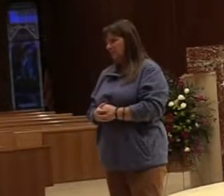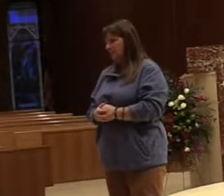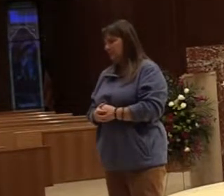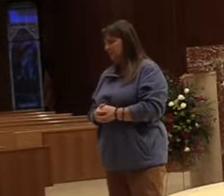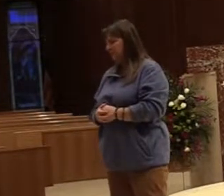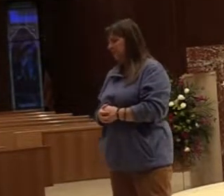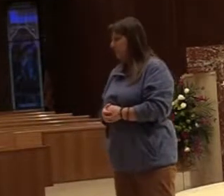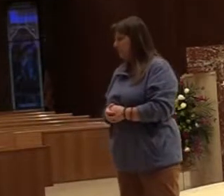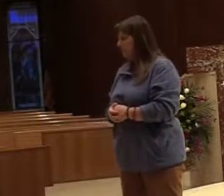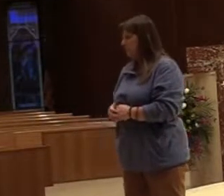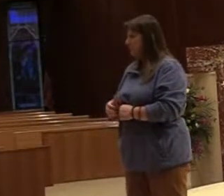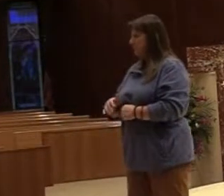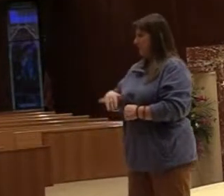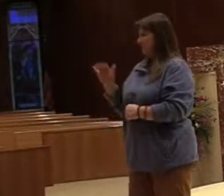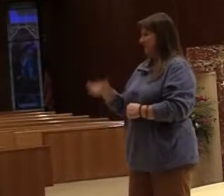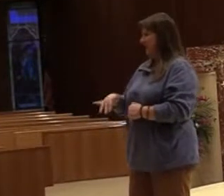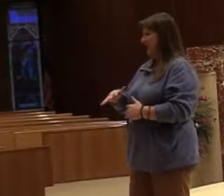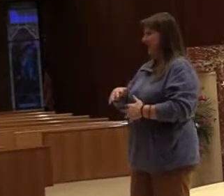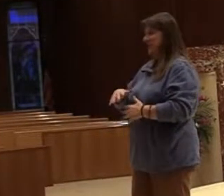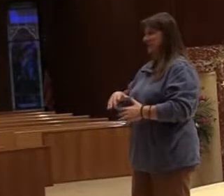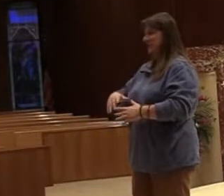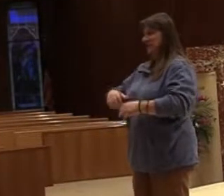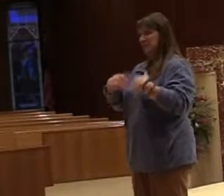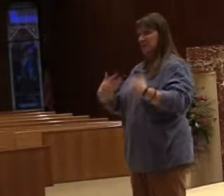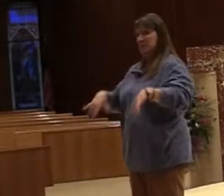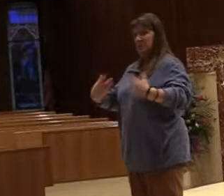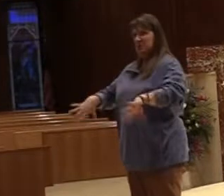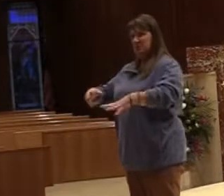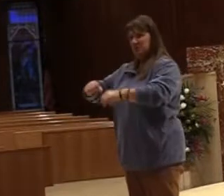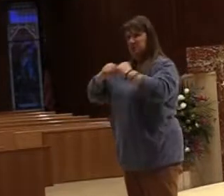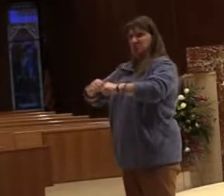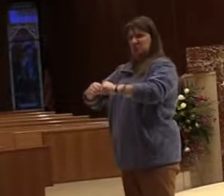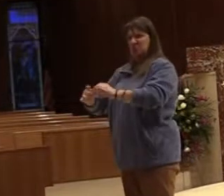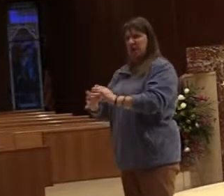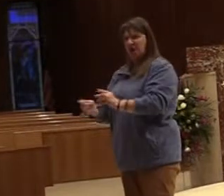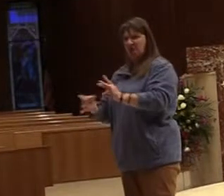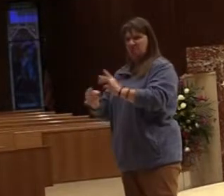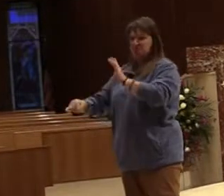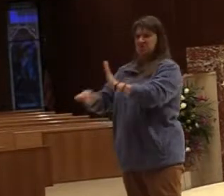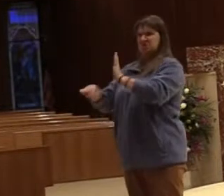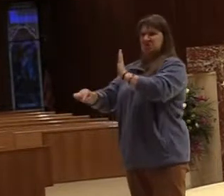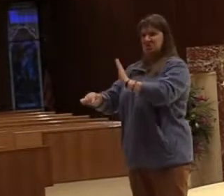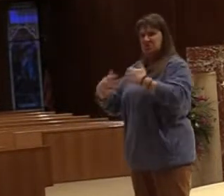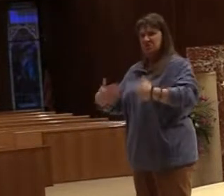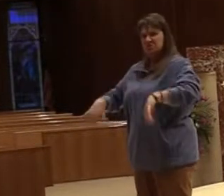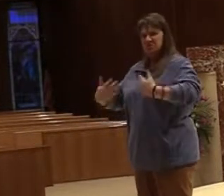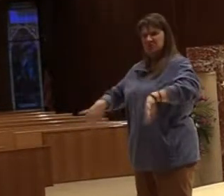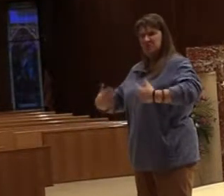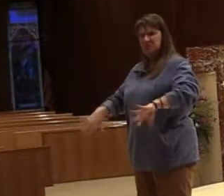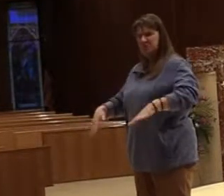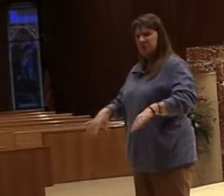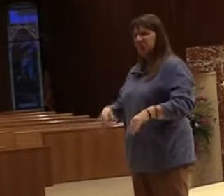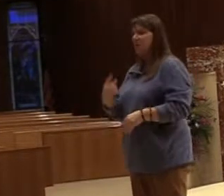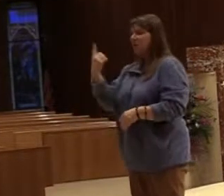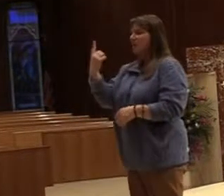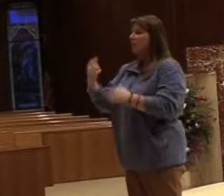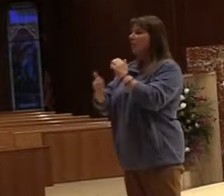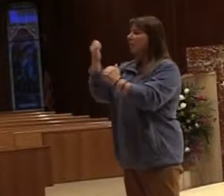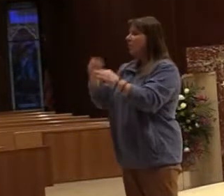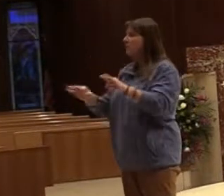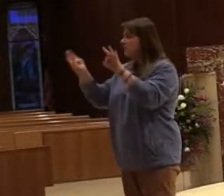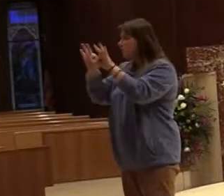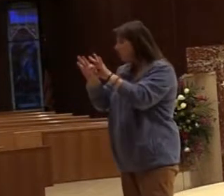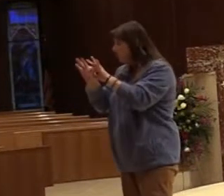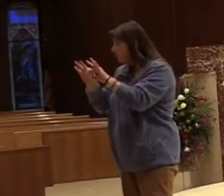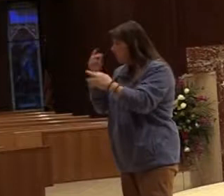This kind of doom and gloom of this part of Jesus weeping over Jerusalem. One of the most important things to